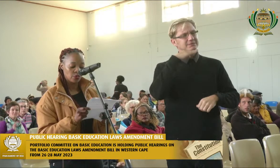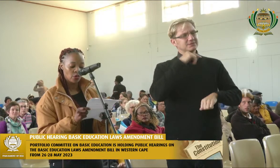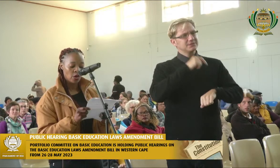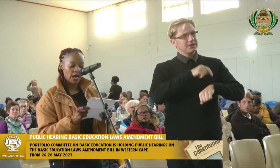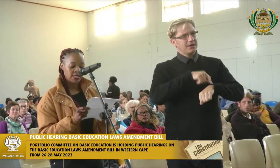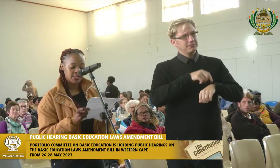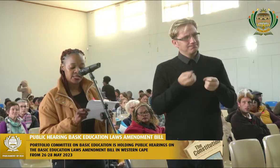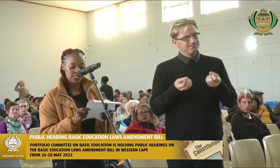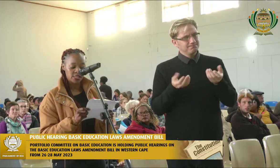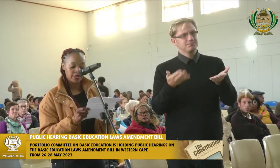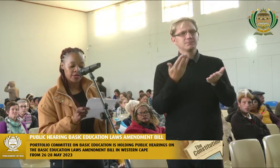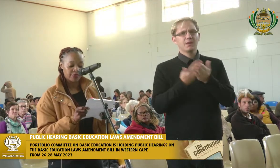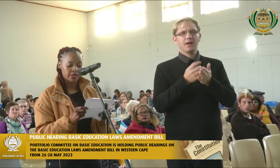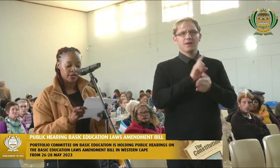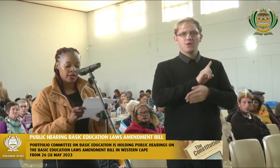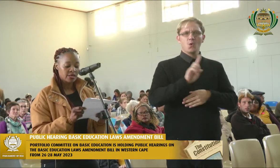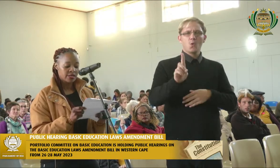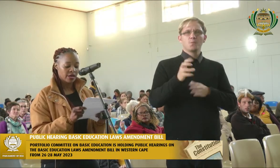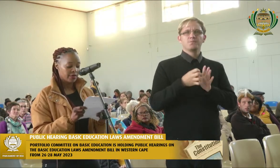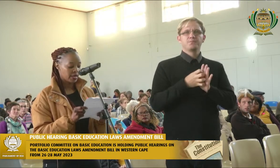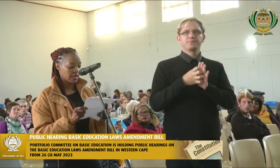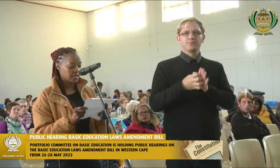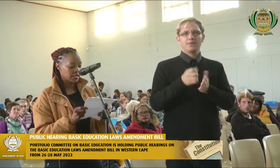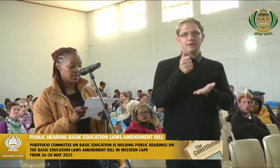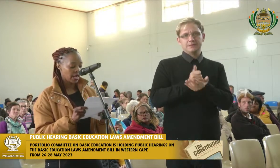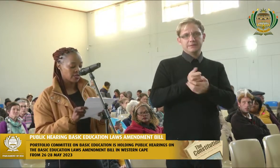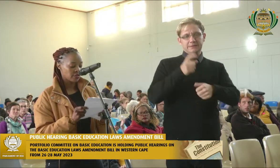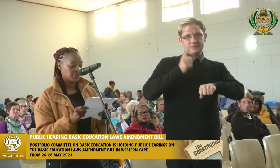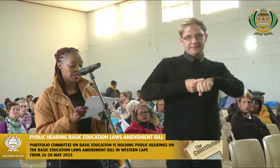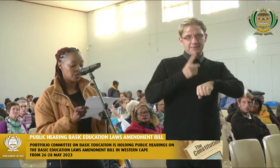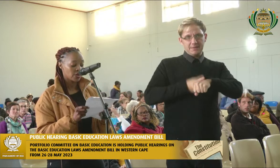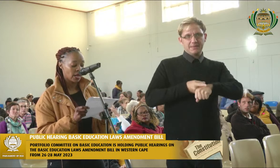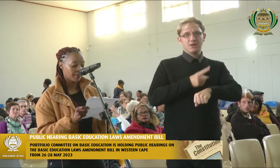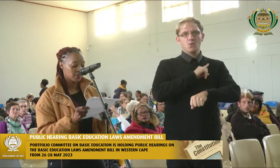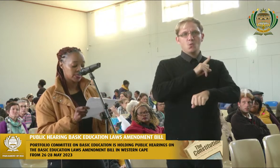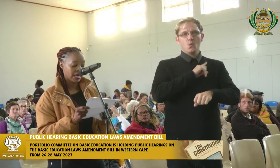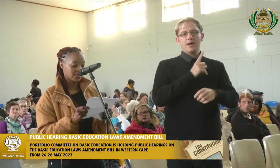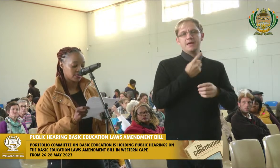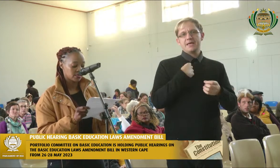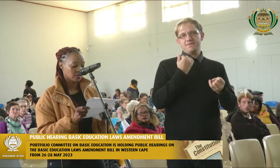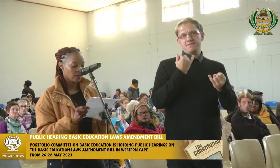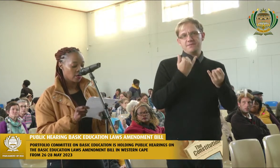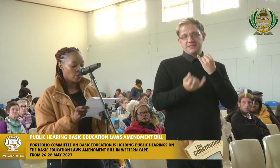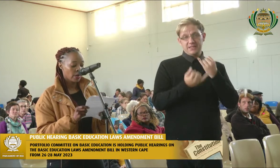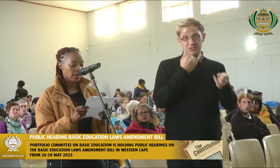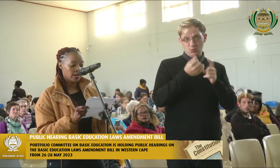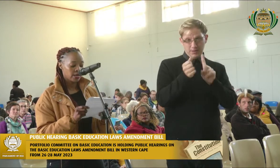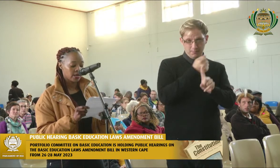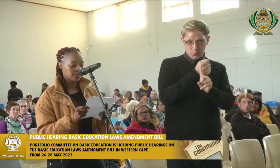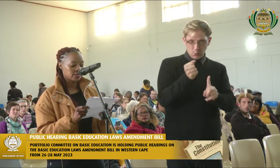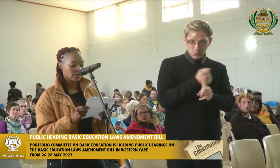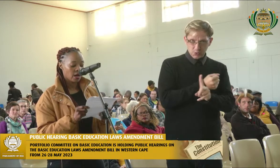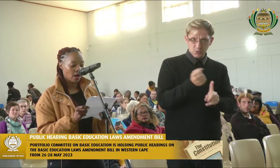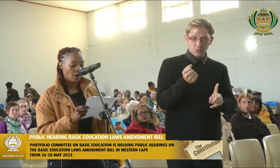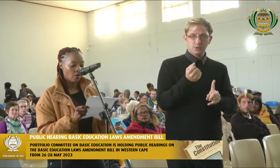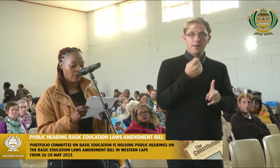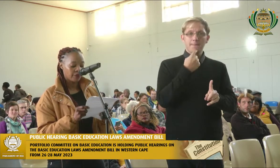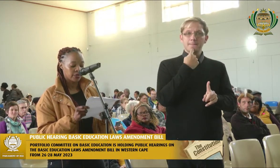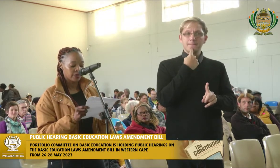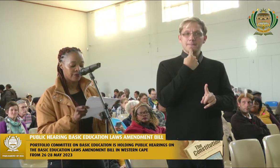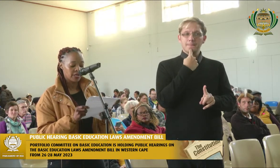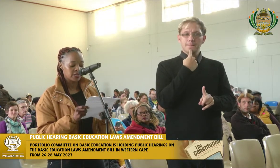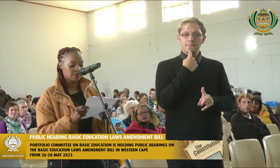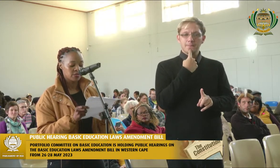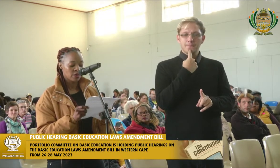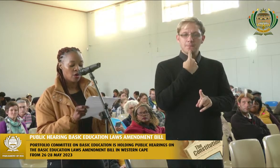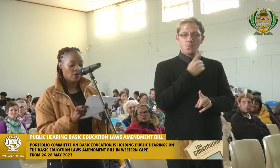that have to attend disciplinary hearing in case of sexual abuse cases, where learners are